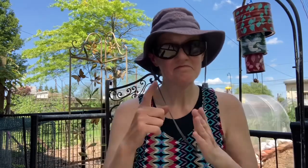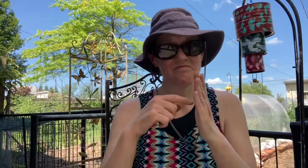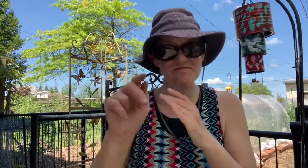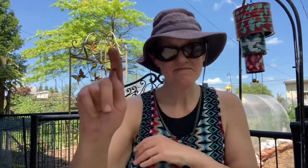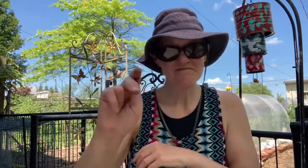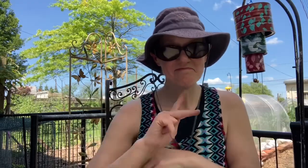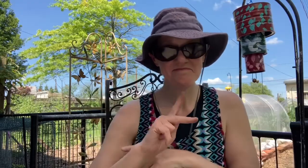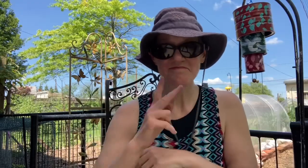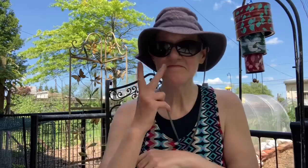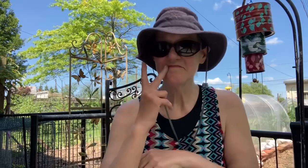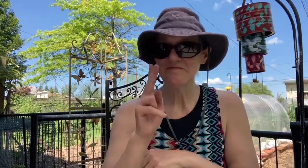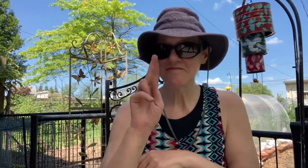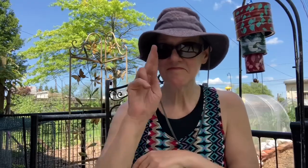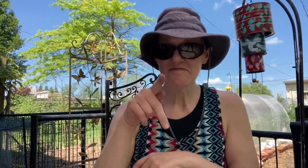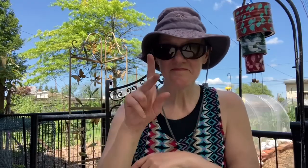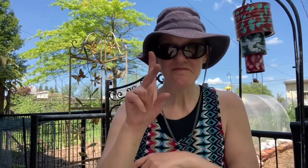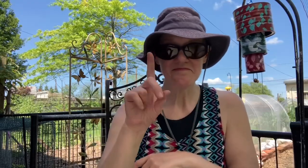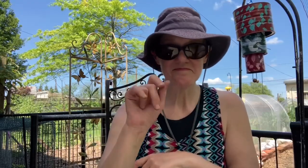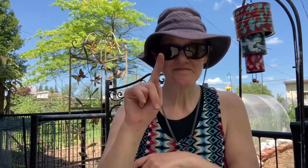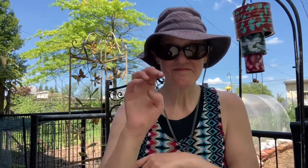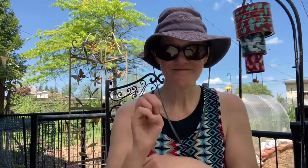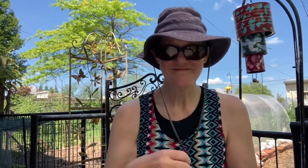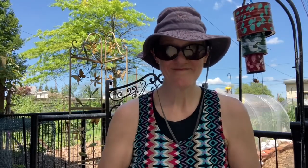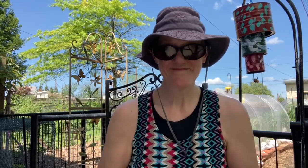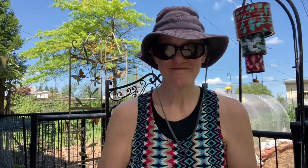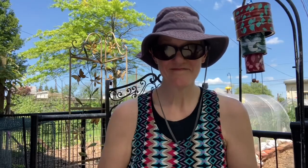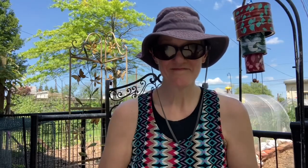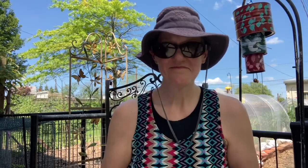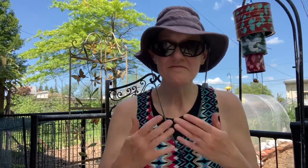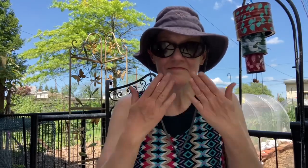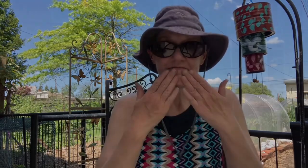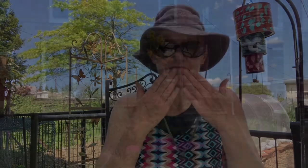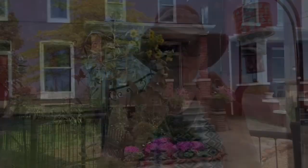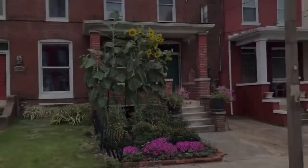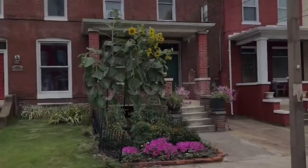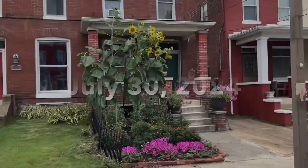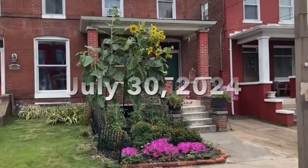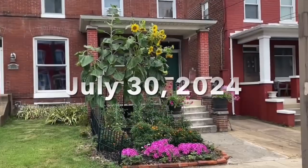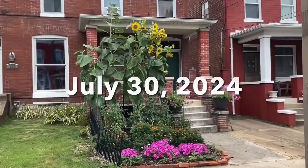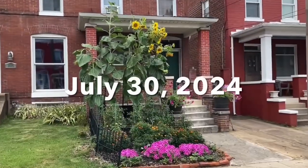that one large head. Now, check back later for an update.